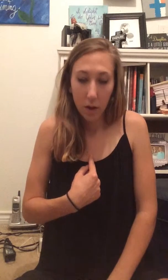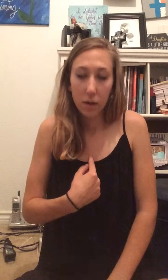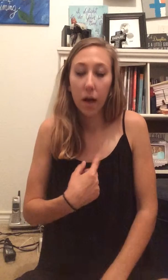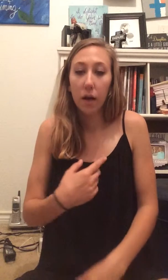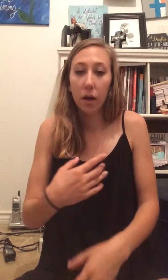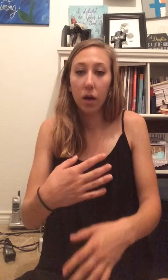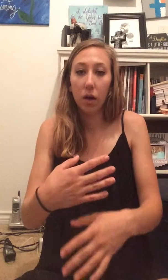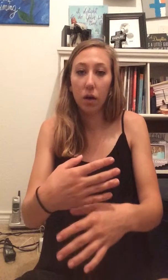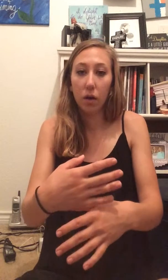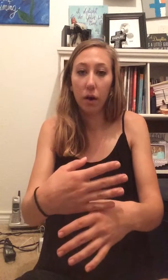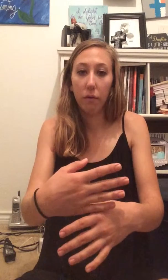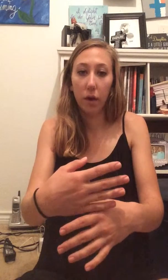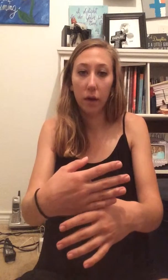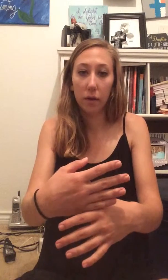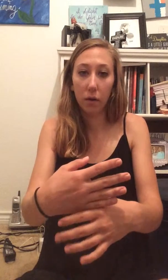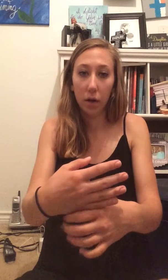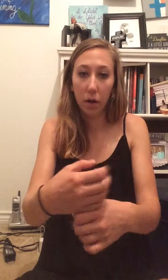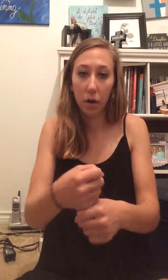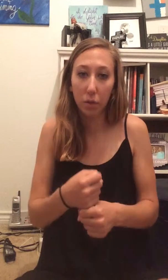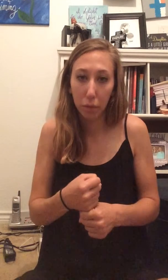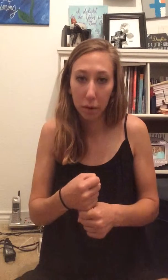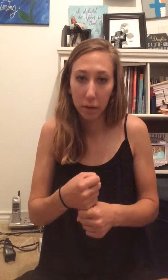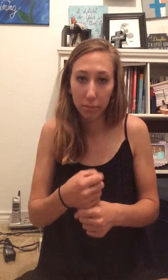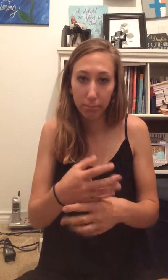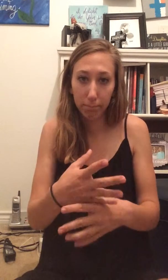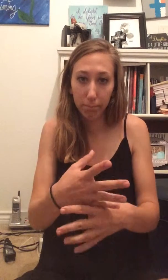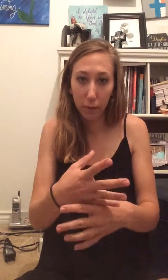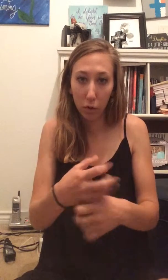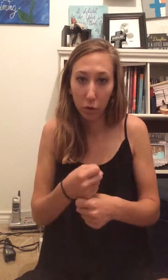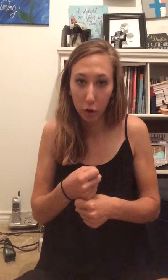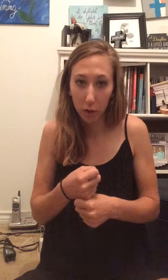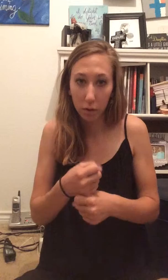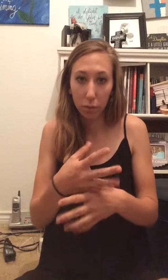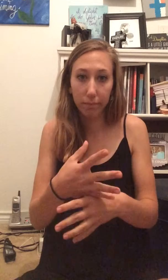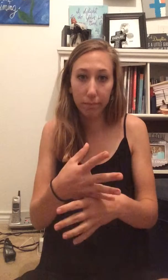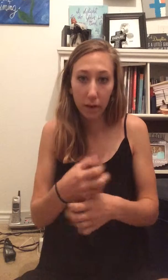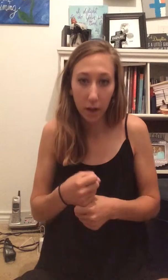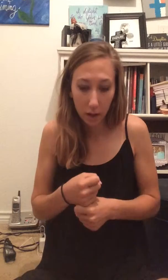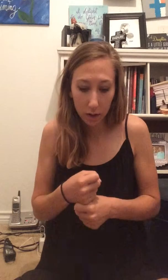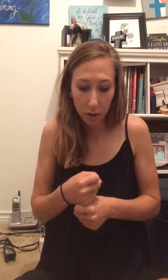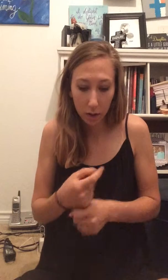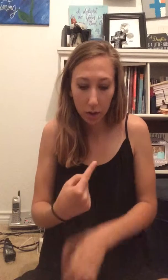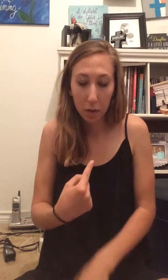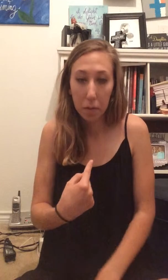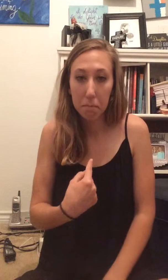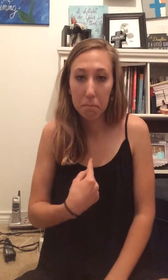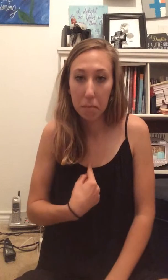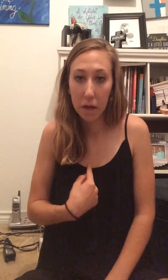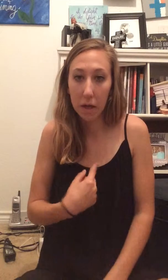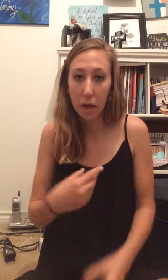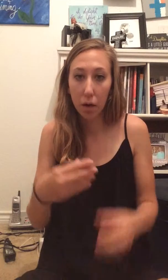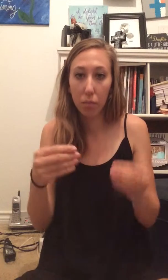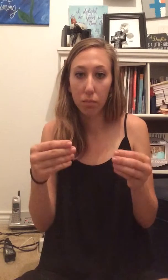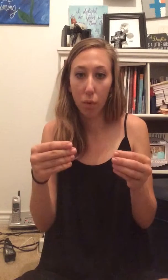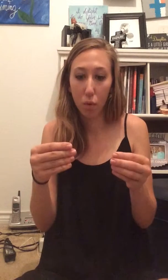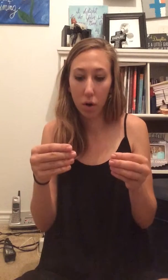Take, you have your hands out here and you bring them in and you close your hands. So take me more.